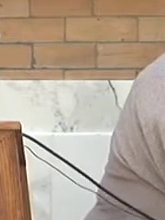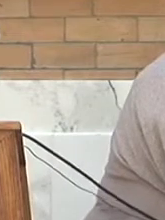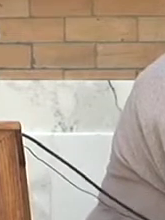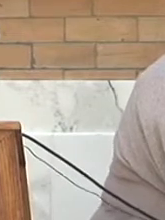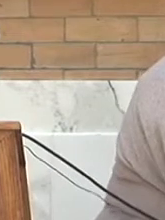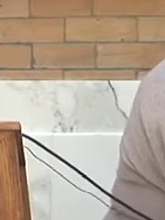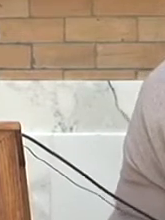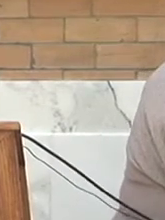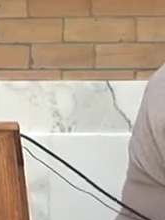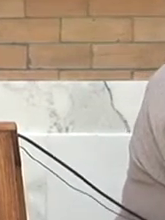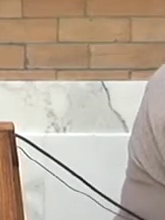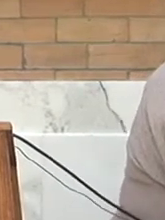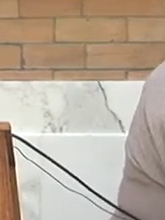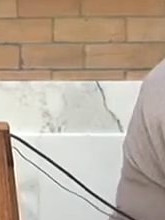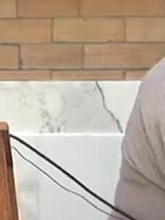care,